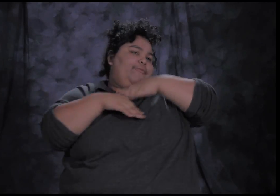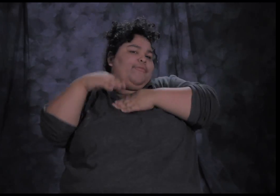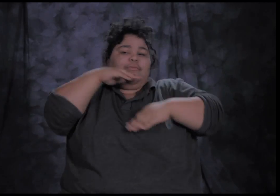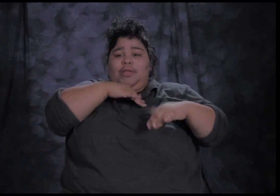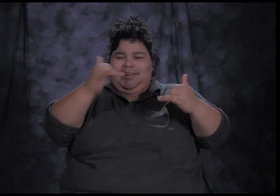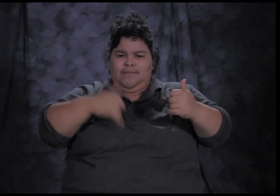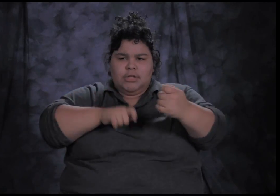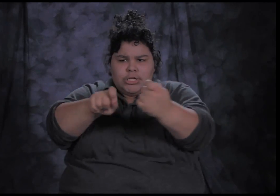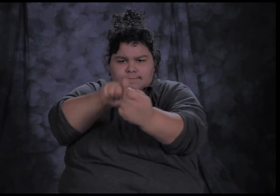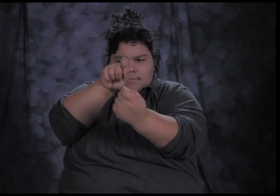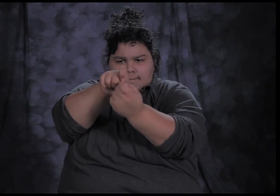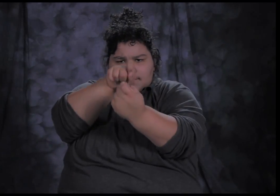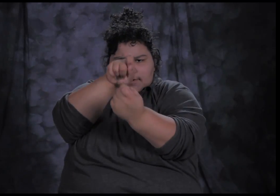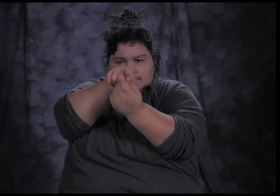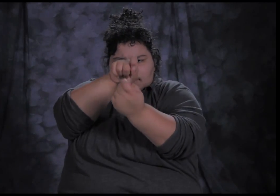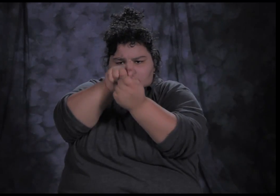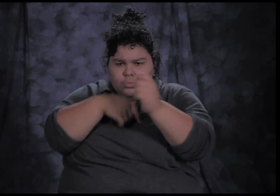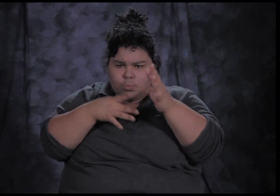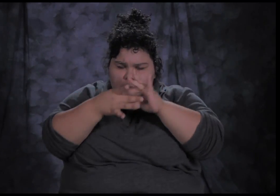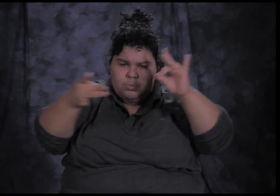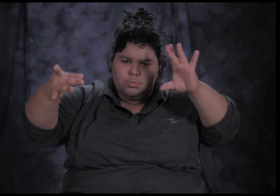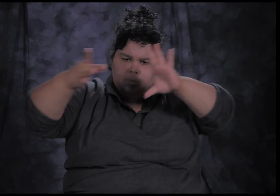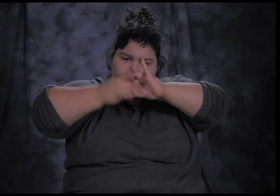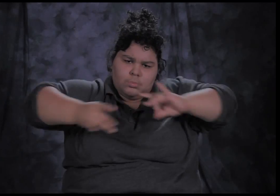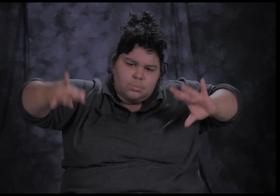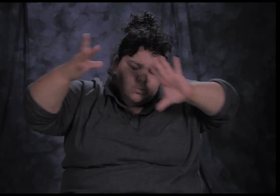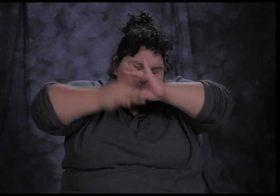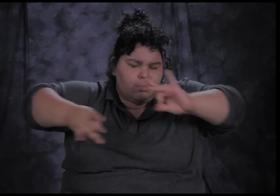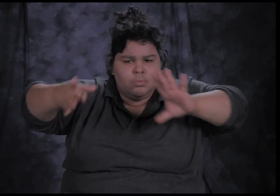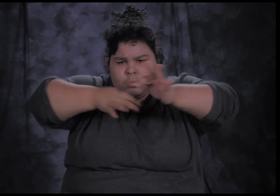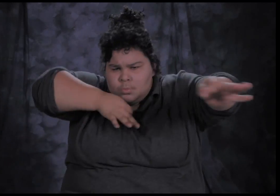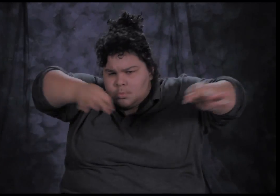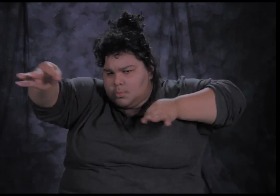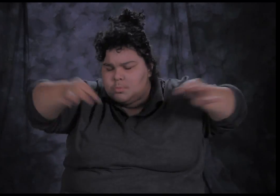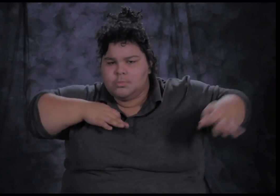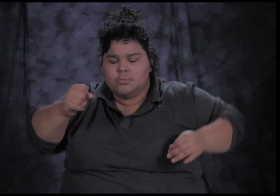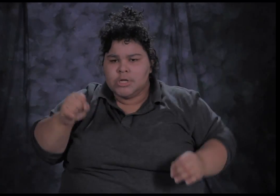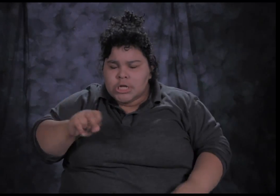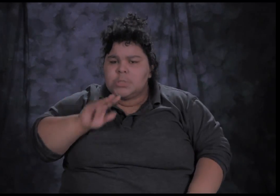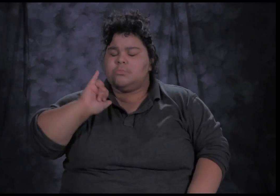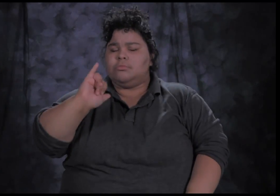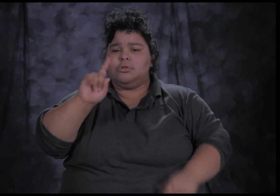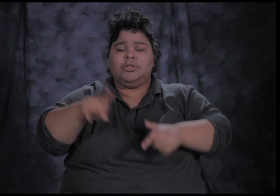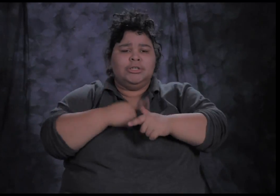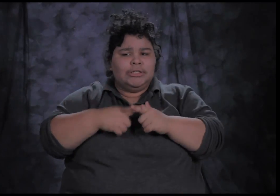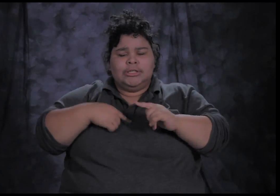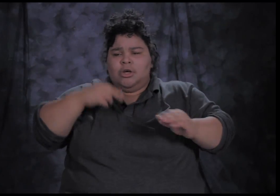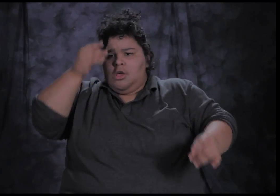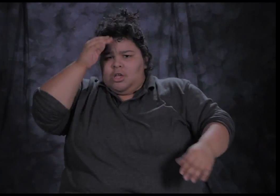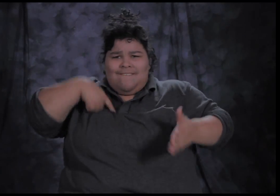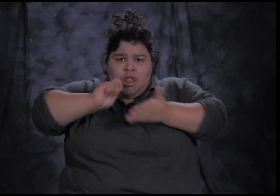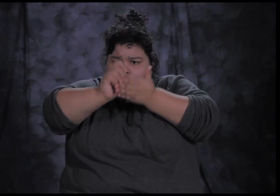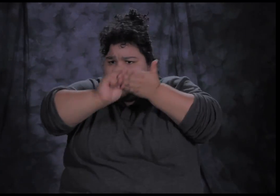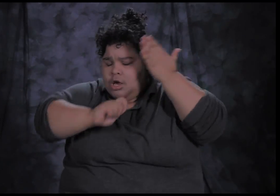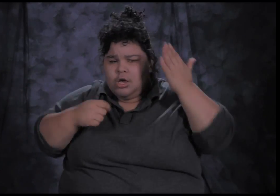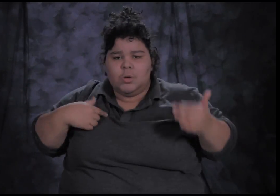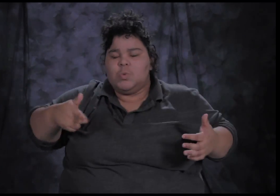a service dog, and typically I would try to hide, but this woman said to me, "Tell me what's really going on. Tell